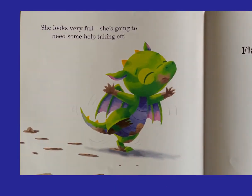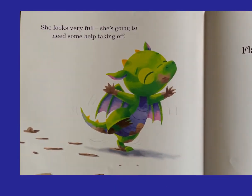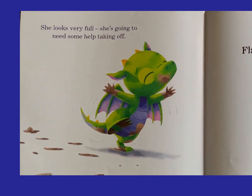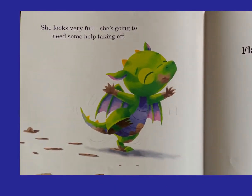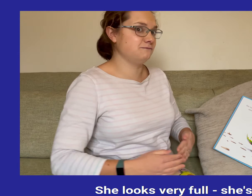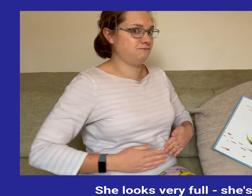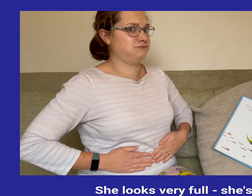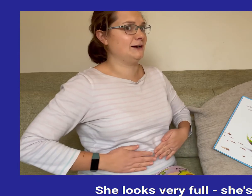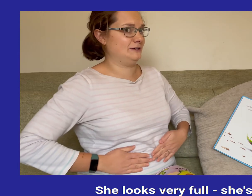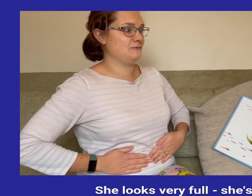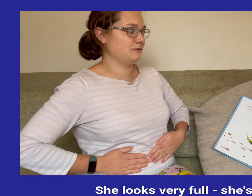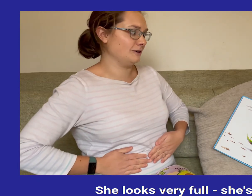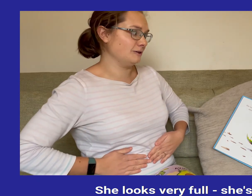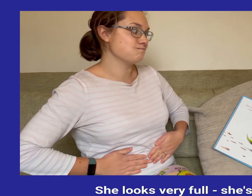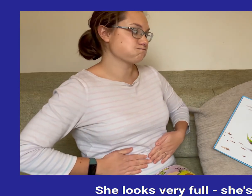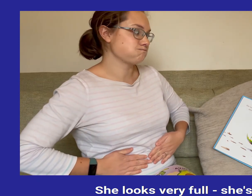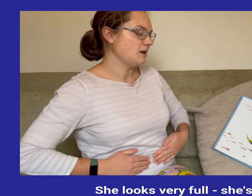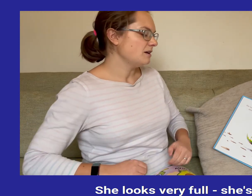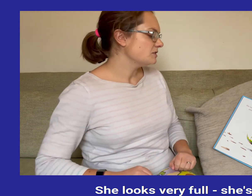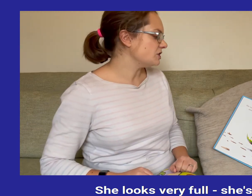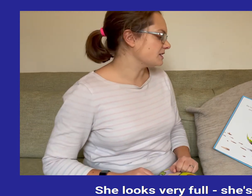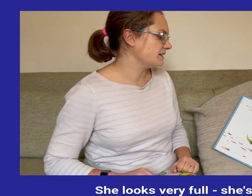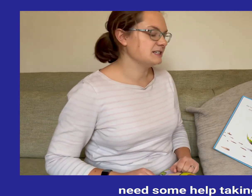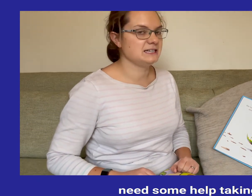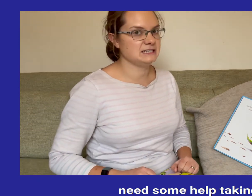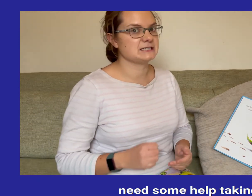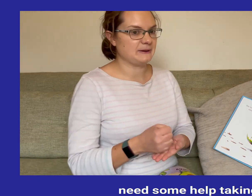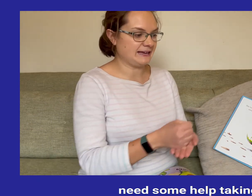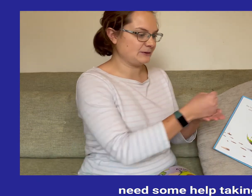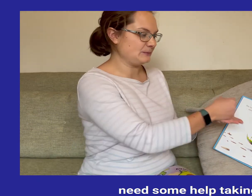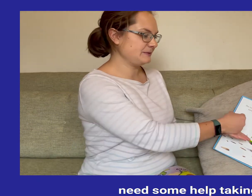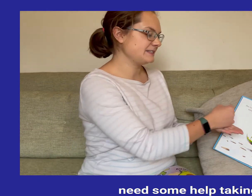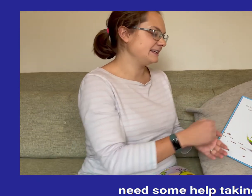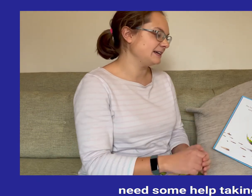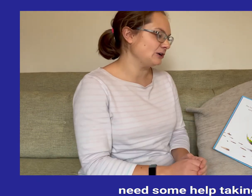She looks very full. She's going to need some help taking off.